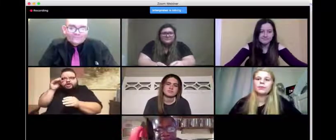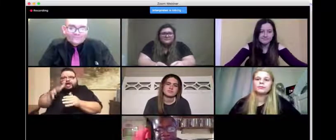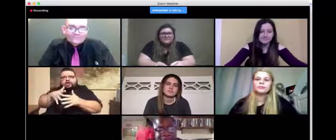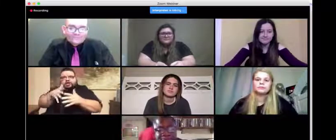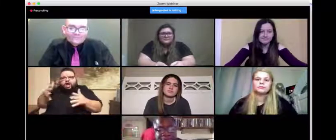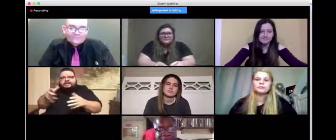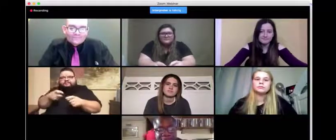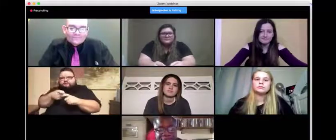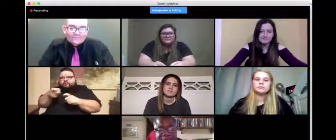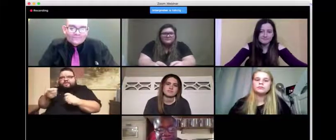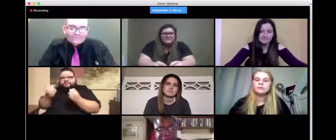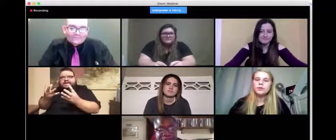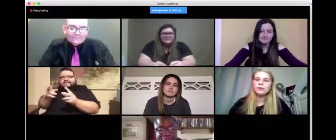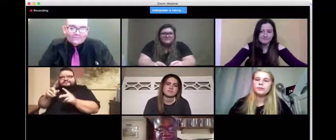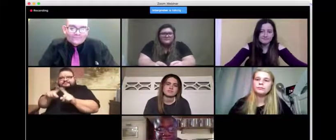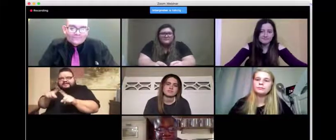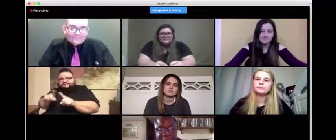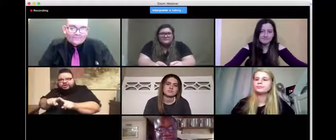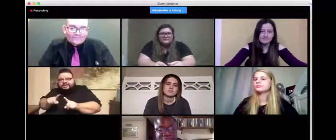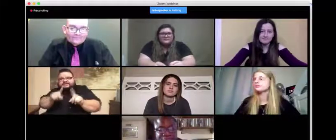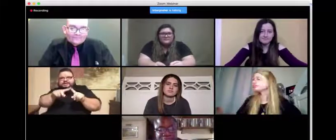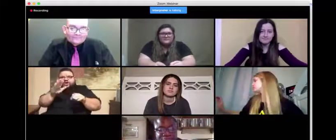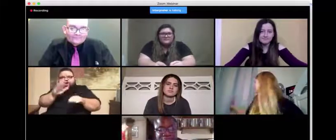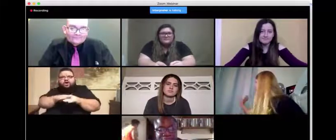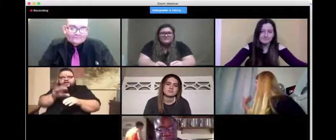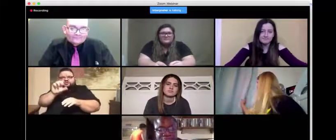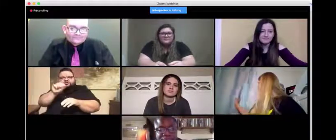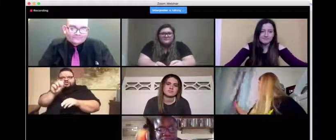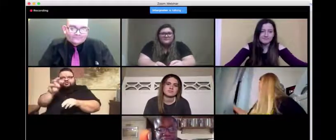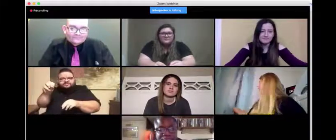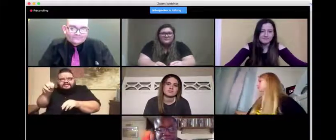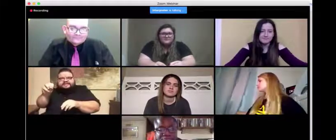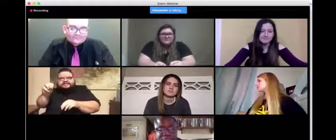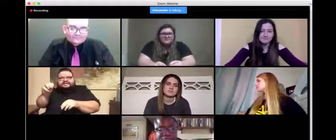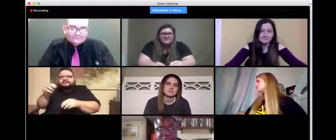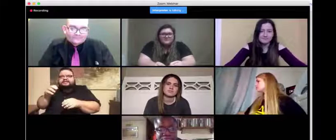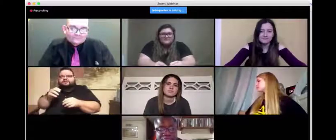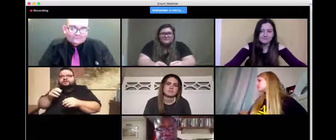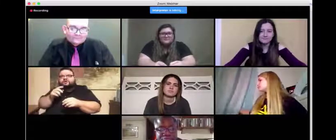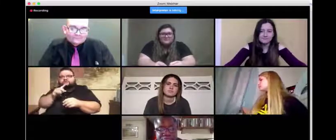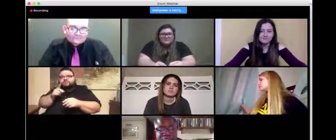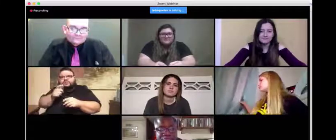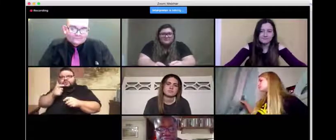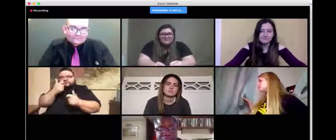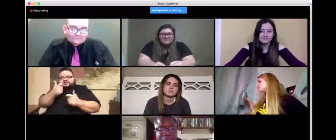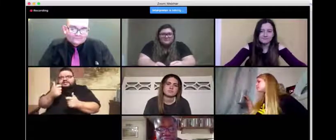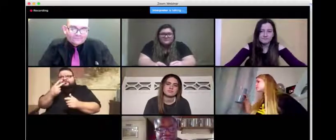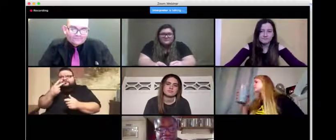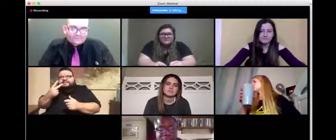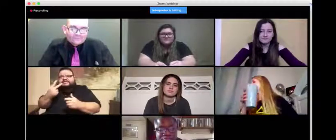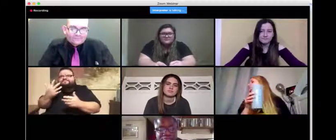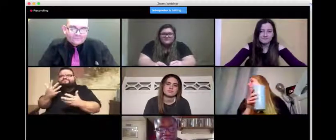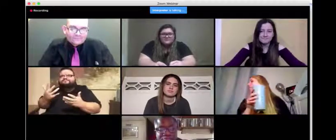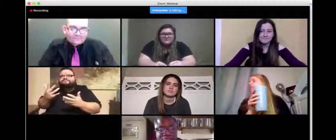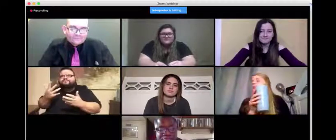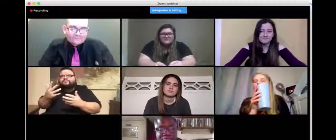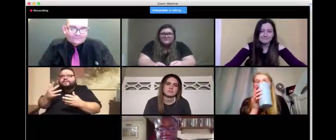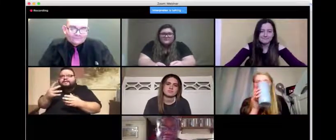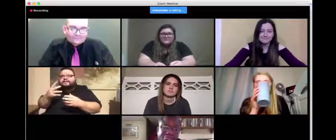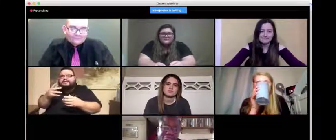social media. It's very interesting to see, like, should hearing people teach deaf